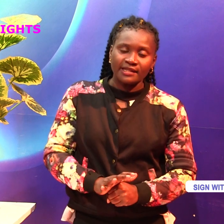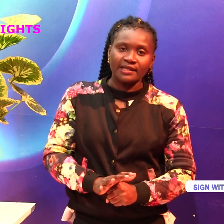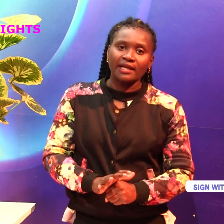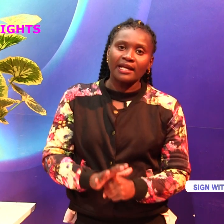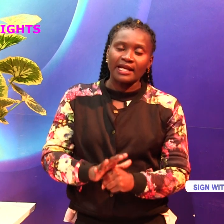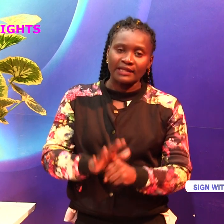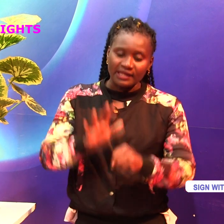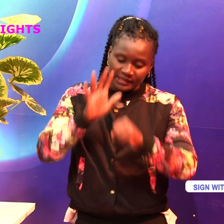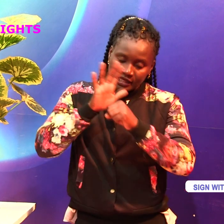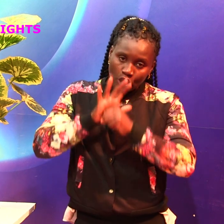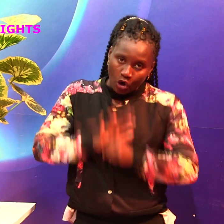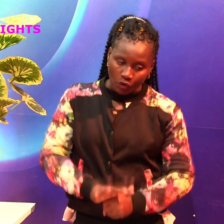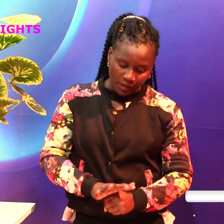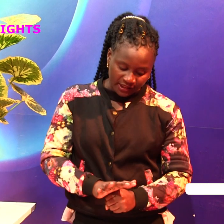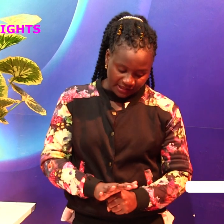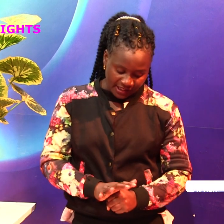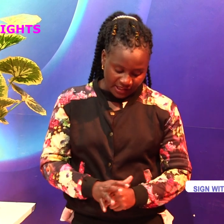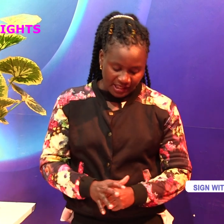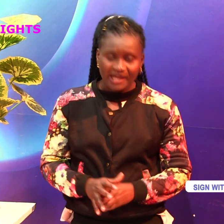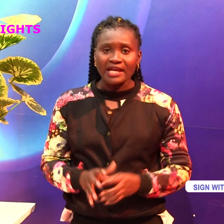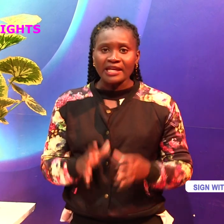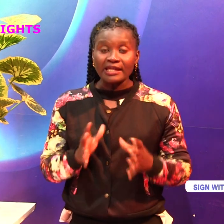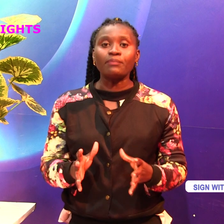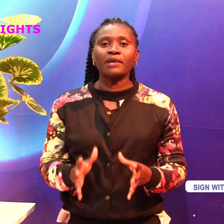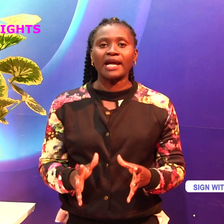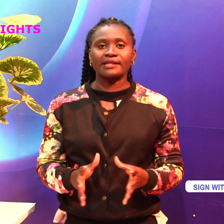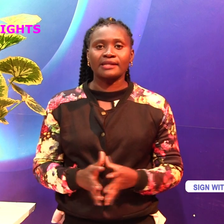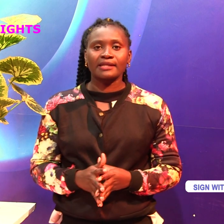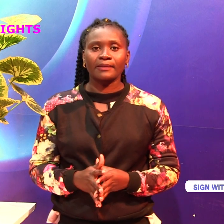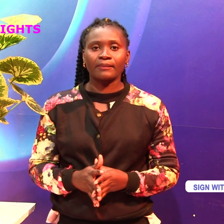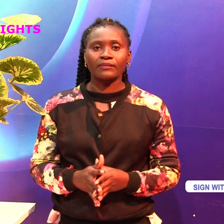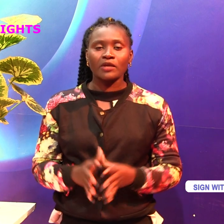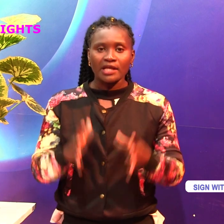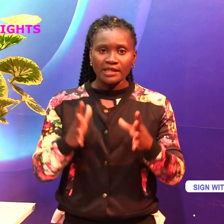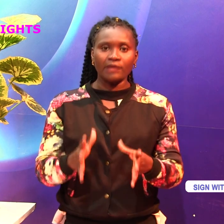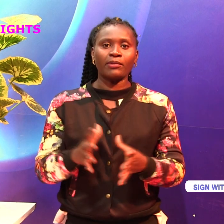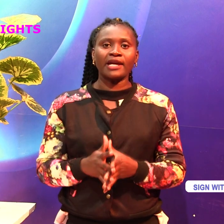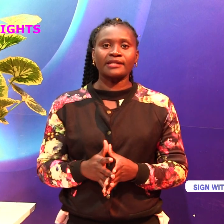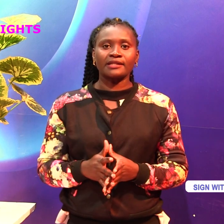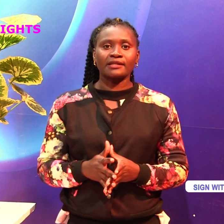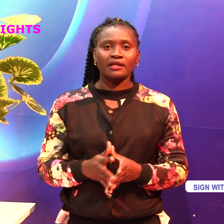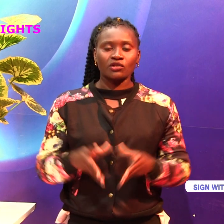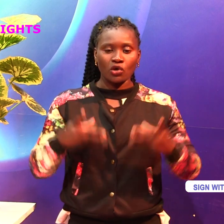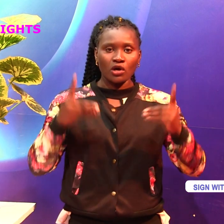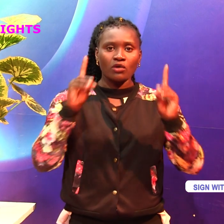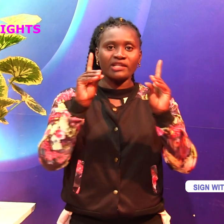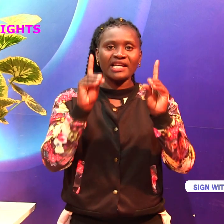Oppress, like this. Oppress. And then depress, depress. So with the